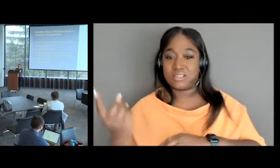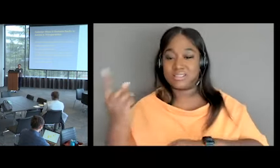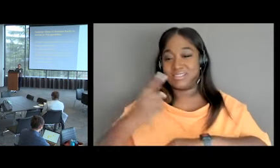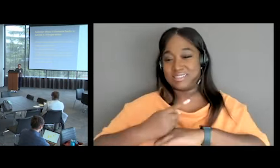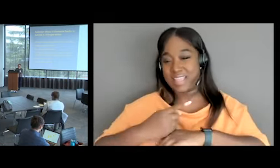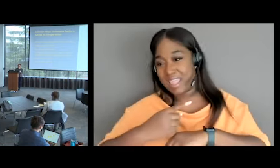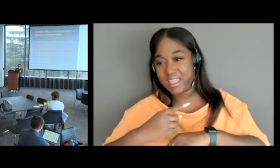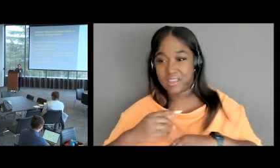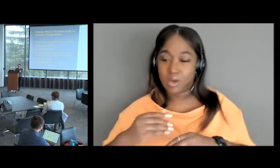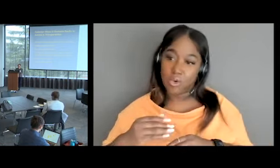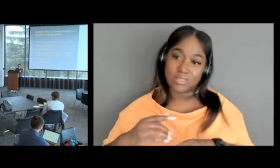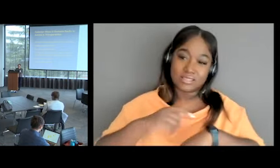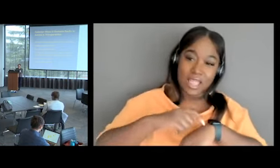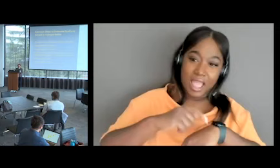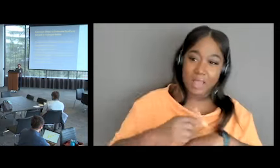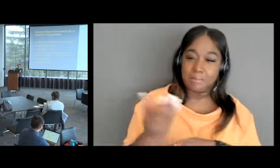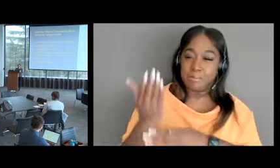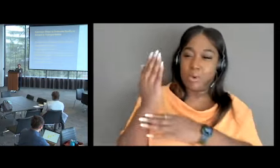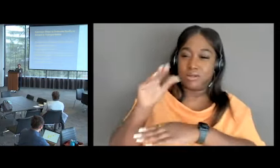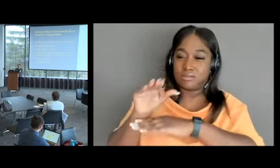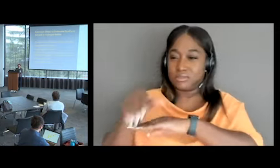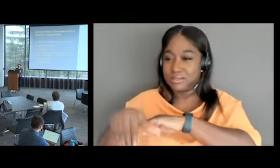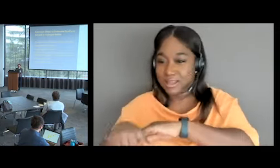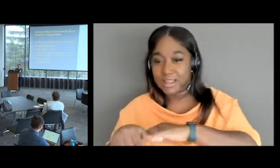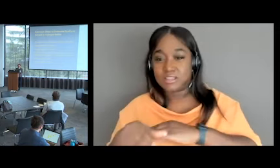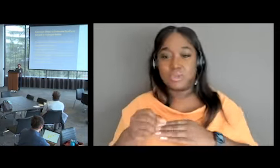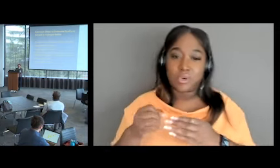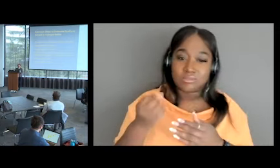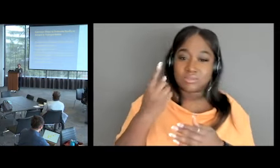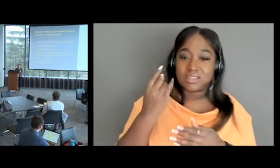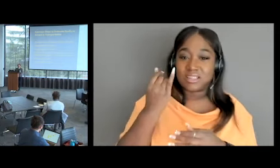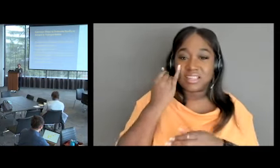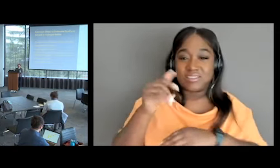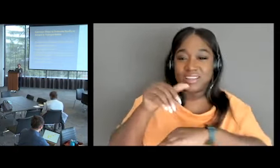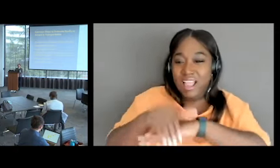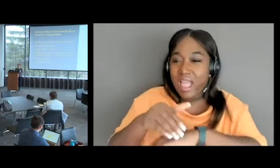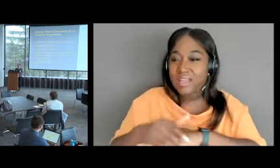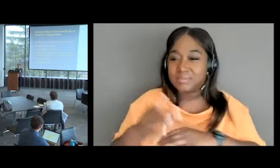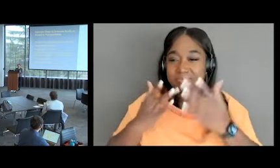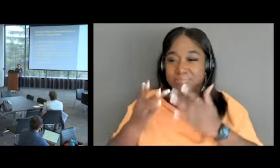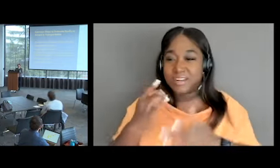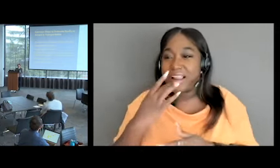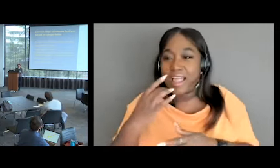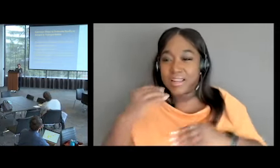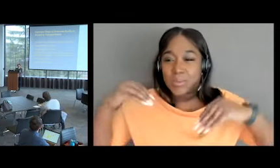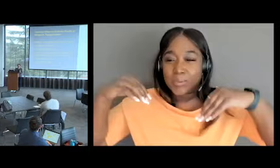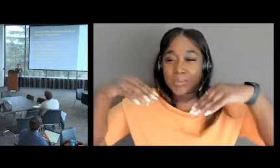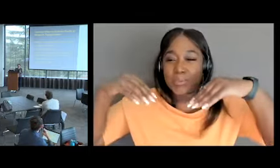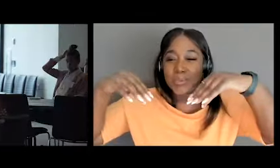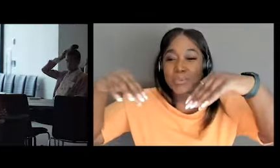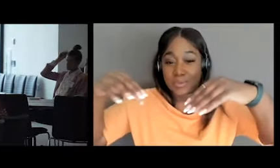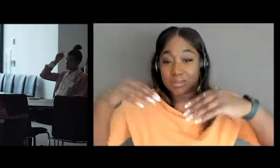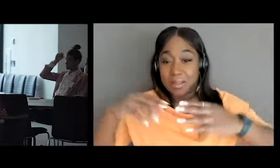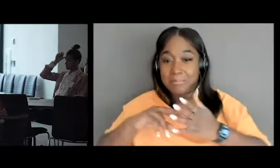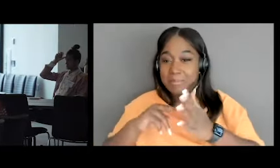night. So those equity aspects really depend on, is also, it means that some people cannot get around